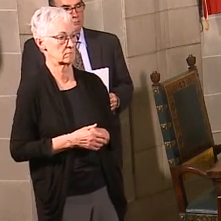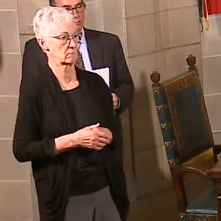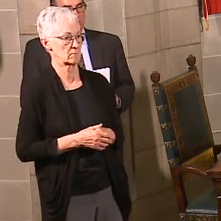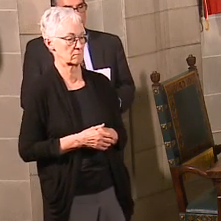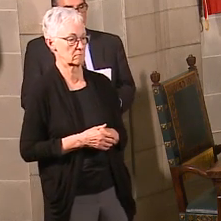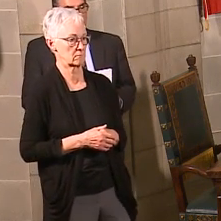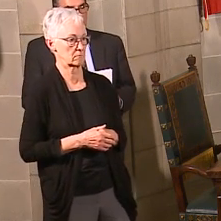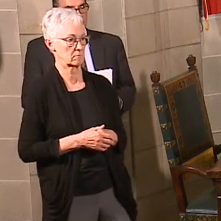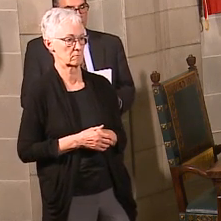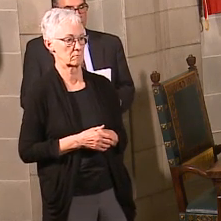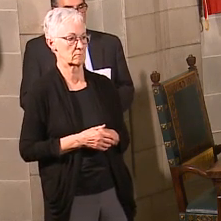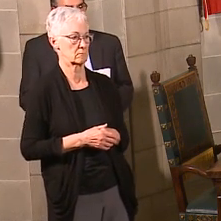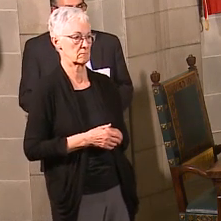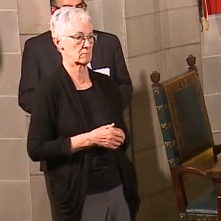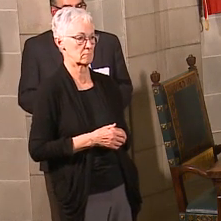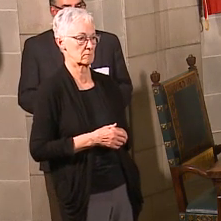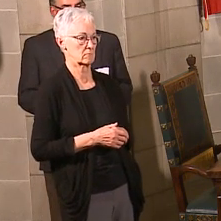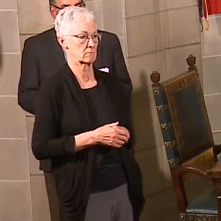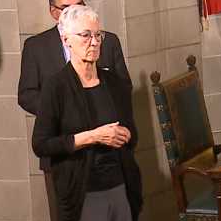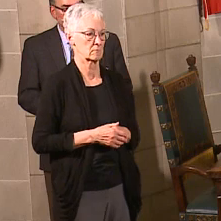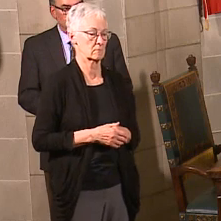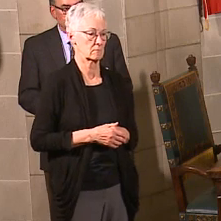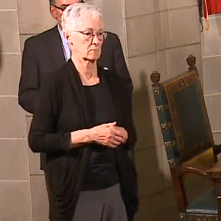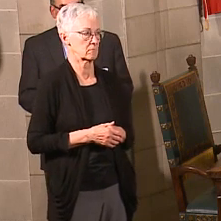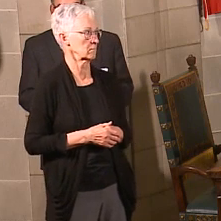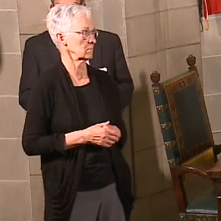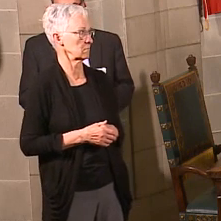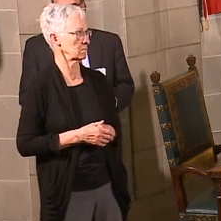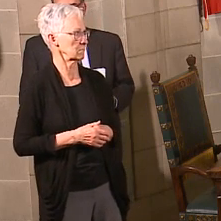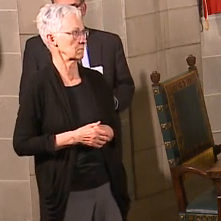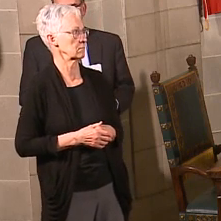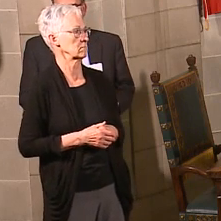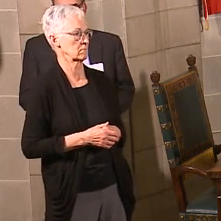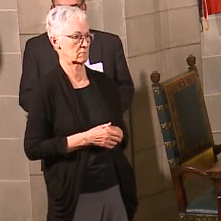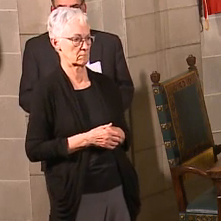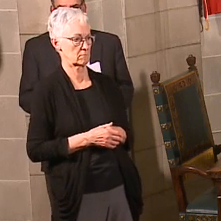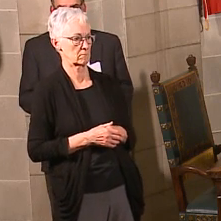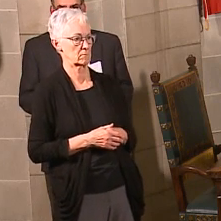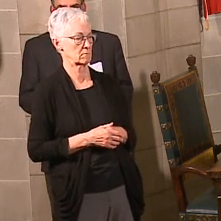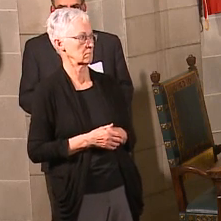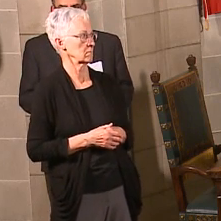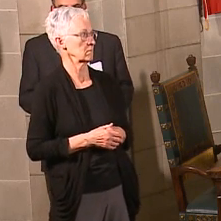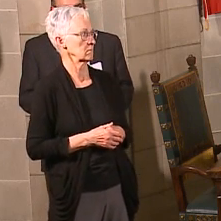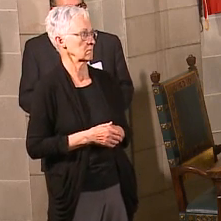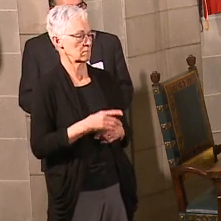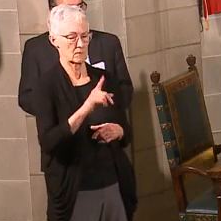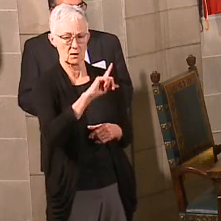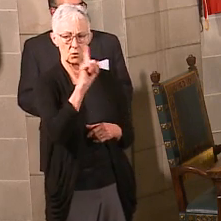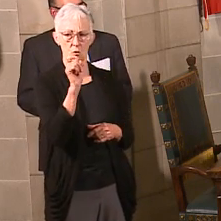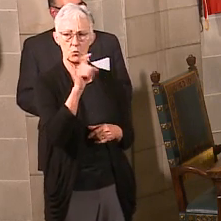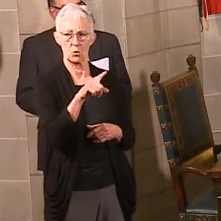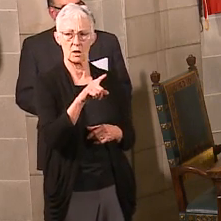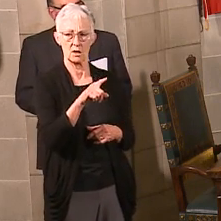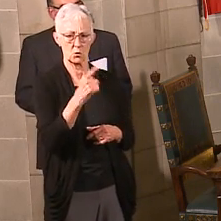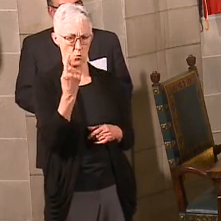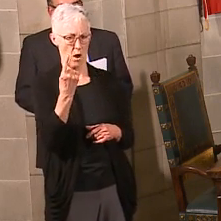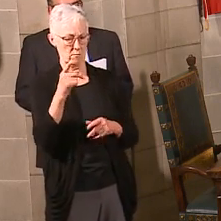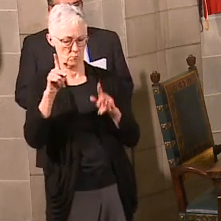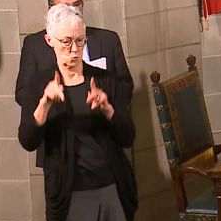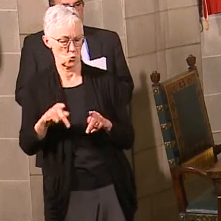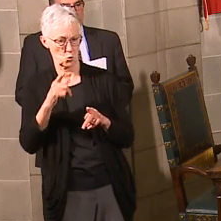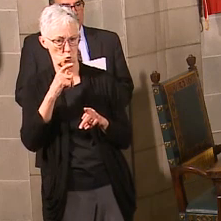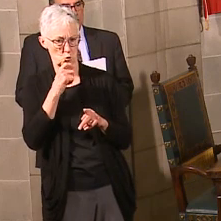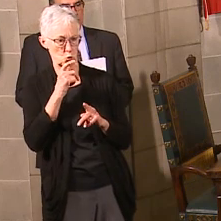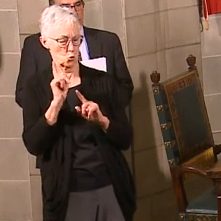his whole property tax bill. And he was trying to pay half. Is there anything you can do about that? So the question was, a property tax owner went to